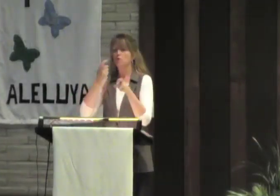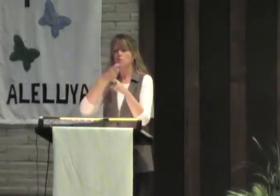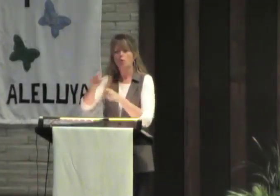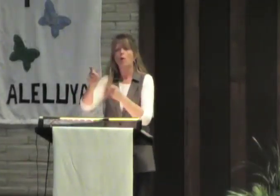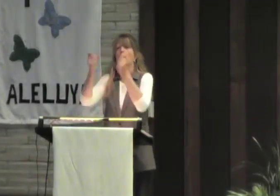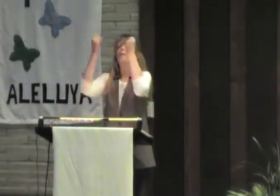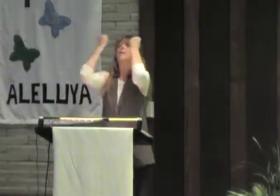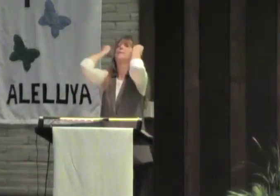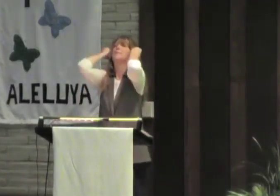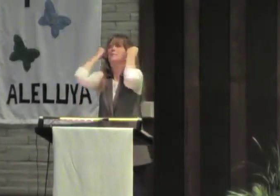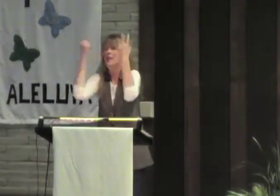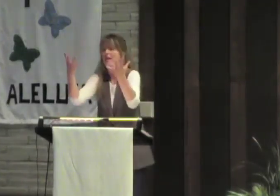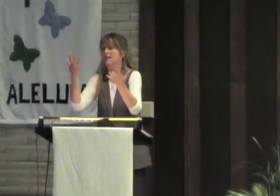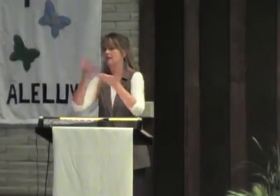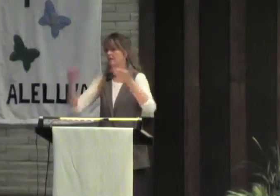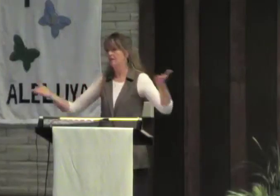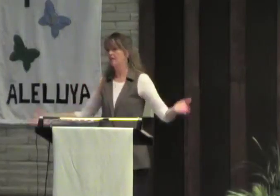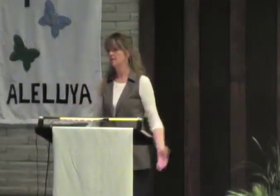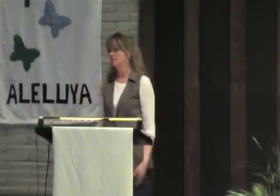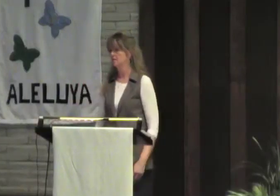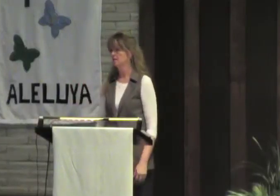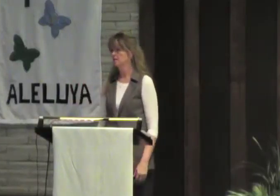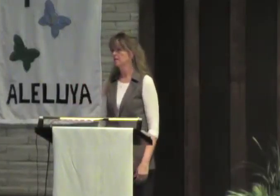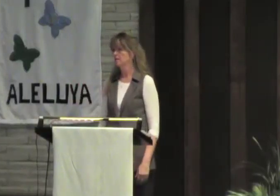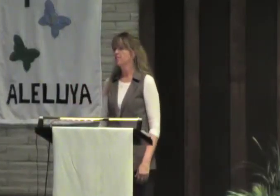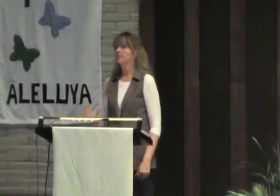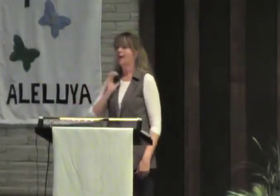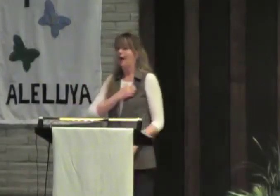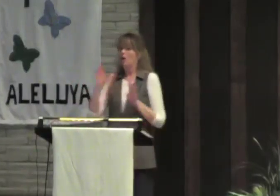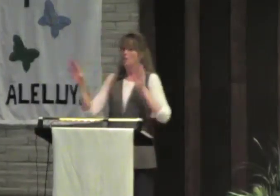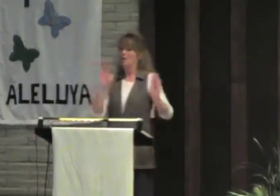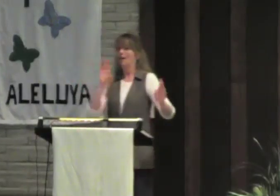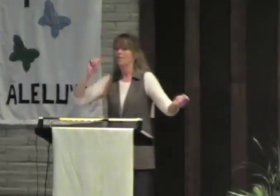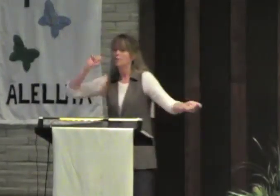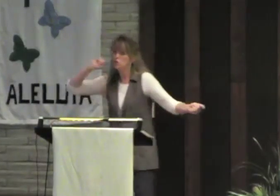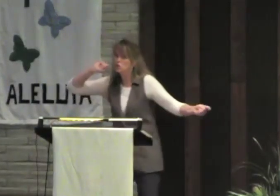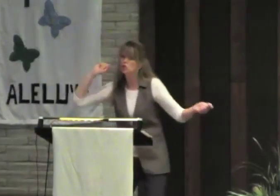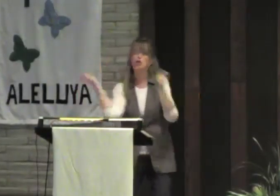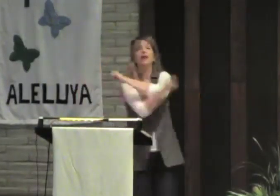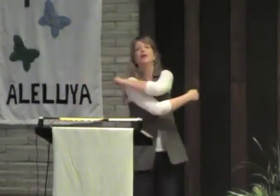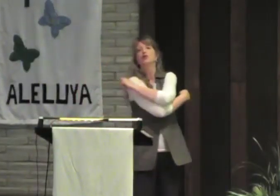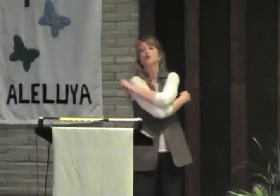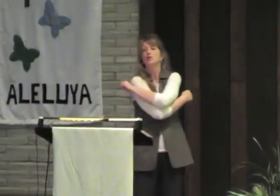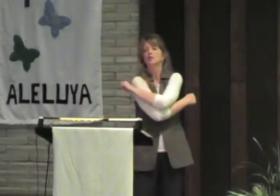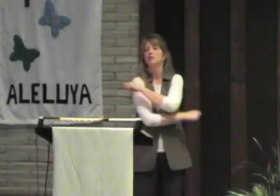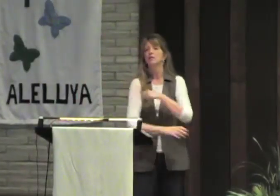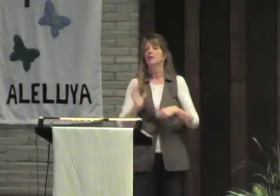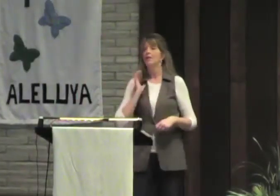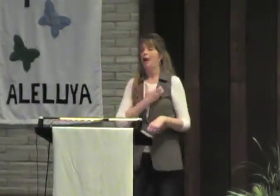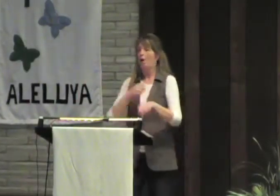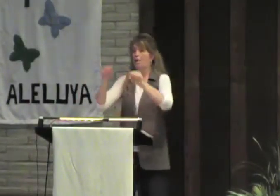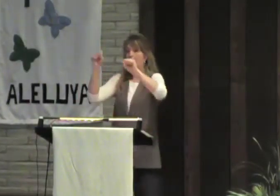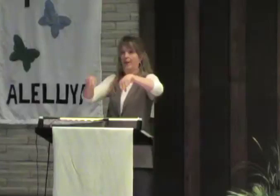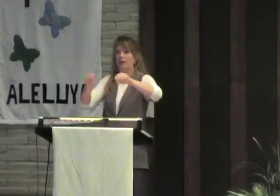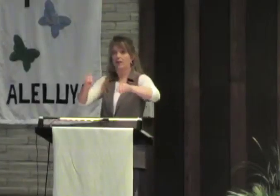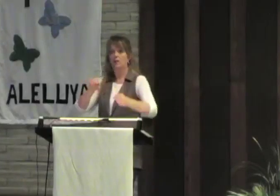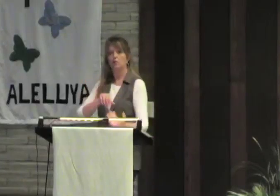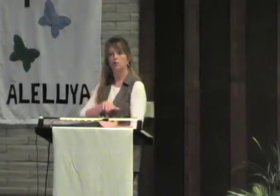awful. It's poison. There's many, many things. Our behavior changes. And